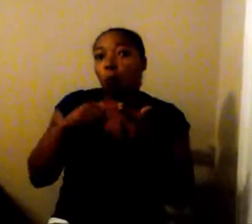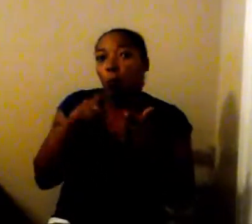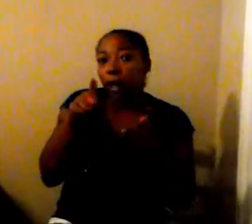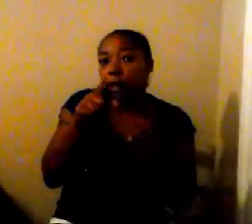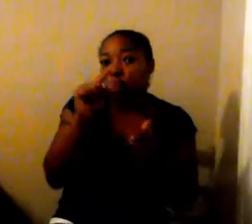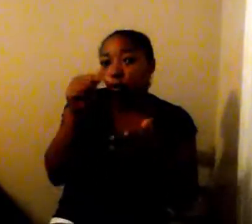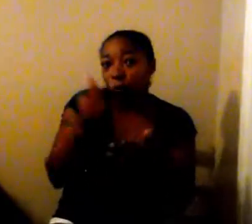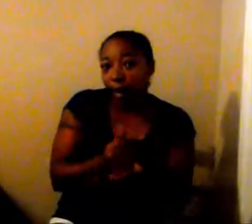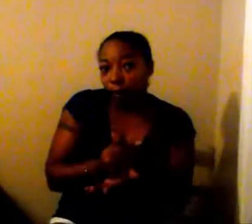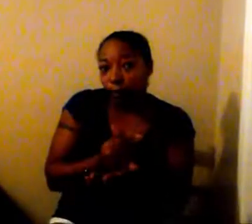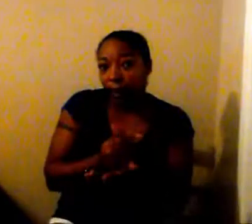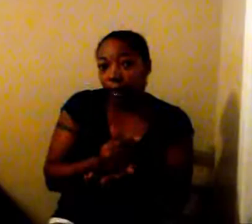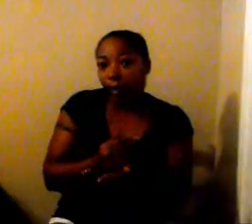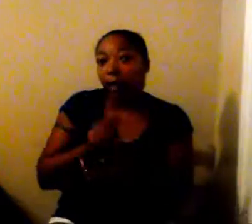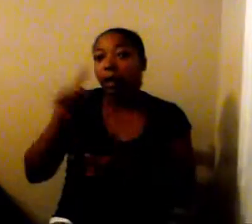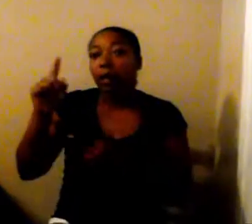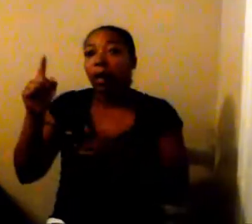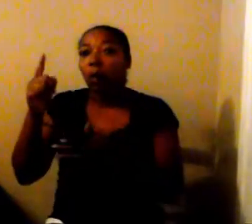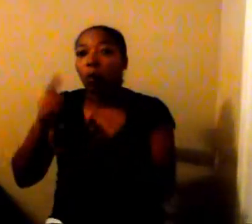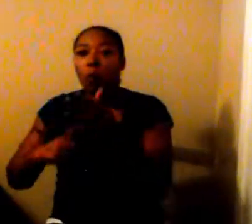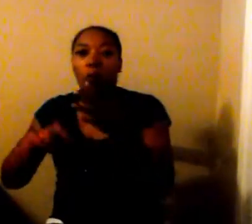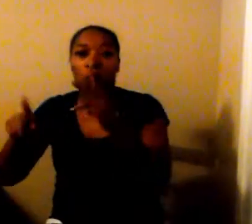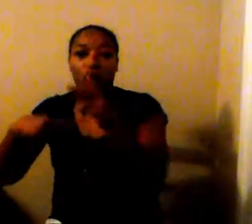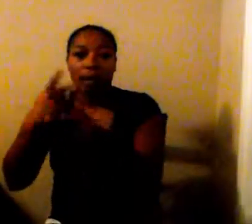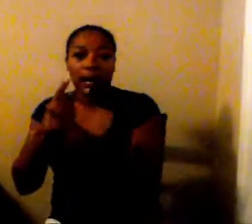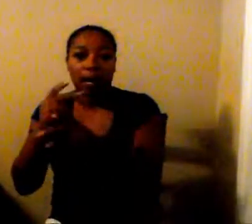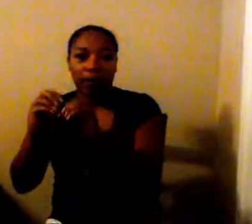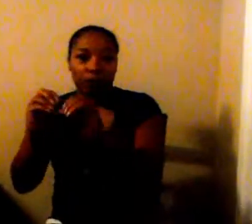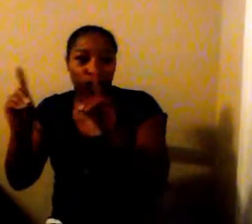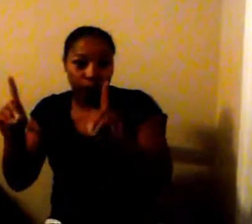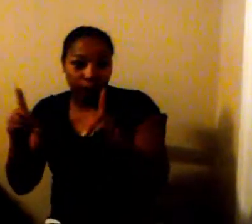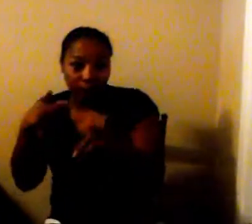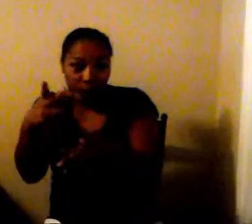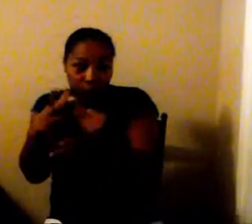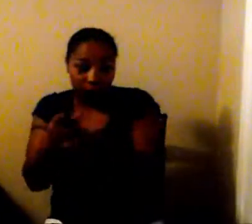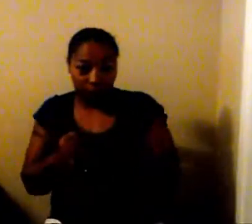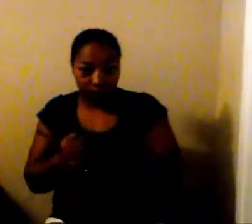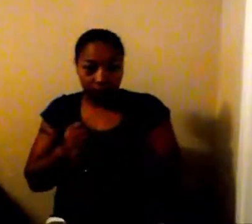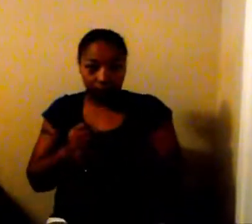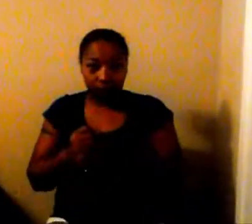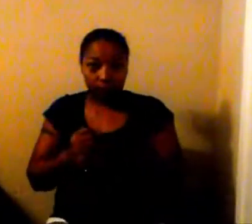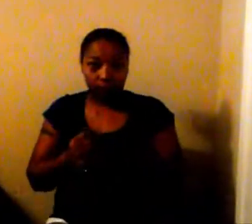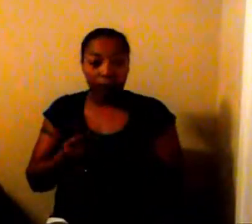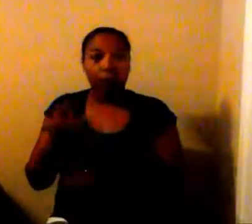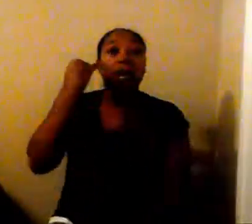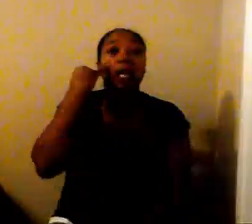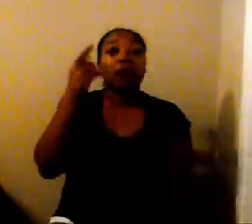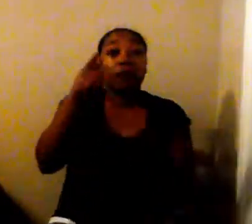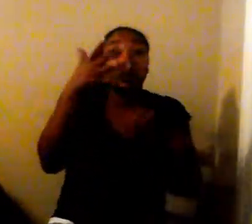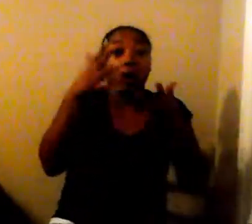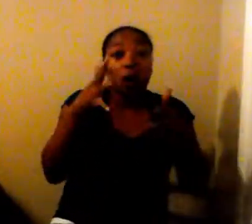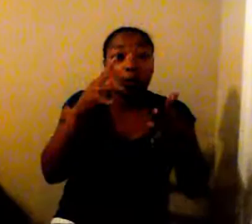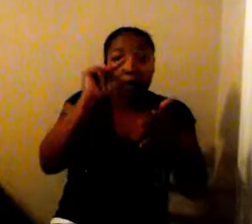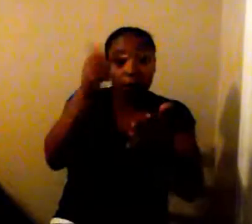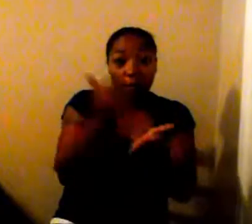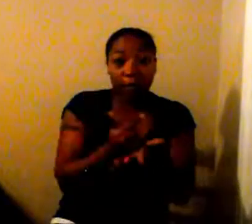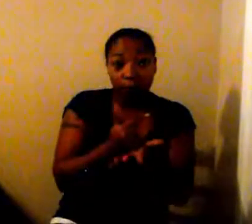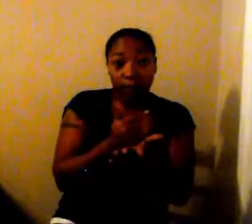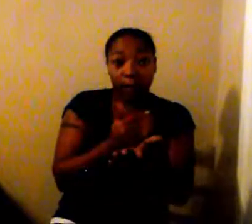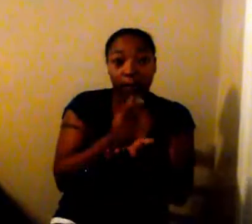when did you graduate? What kind of degree did you get? If you had already graduated,